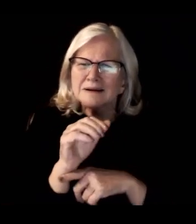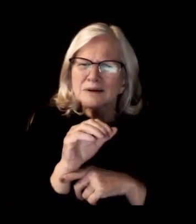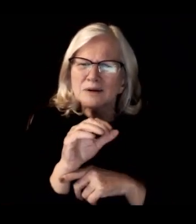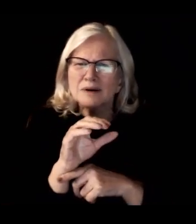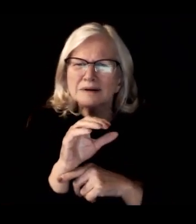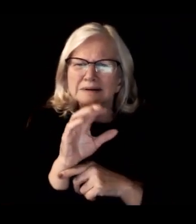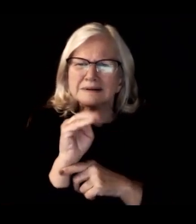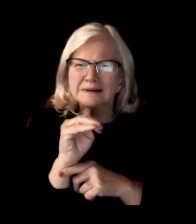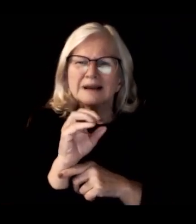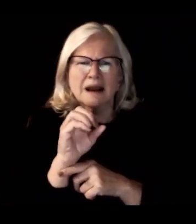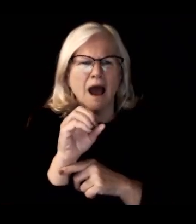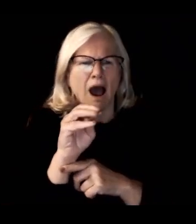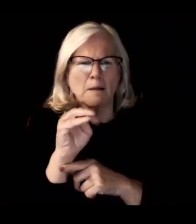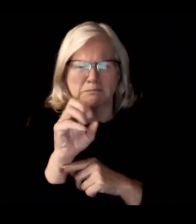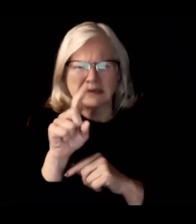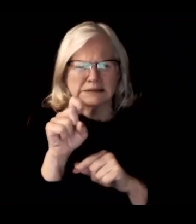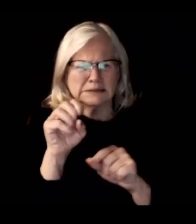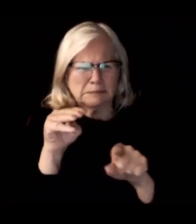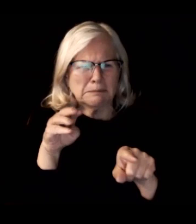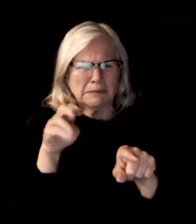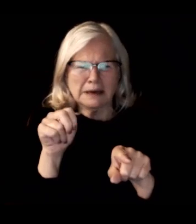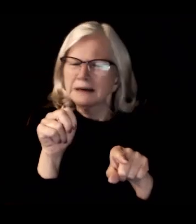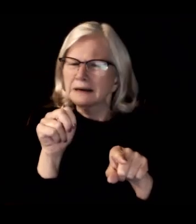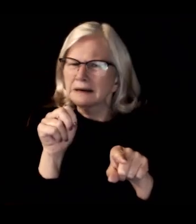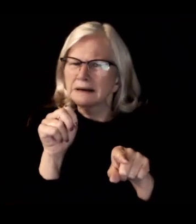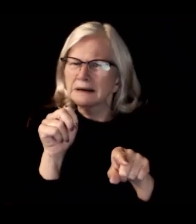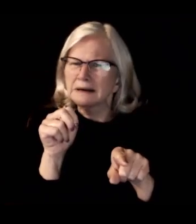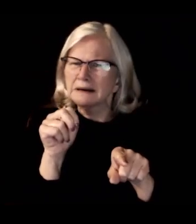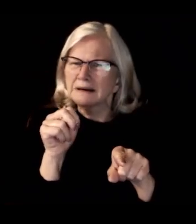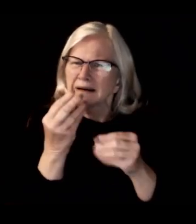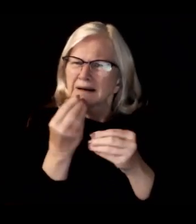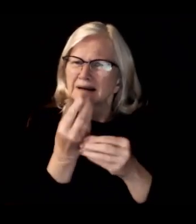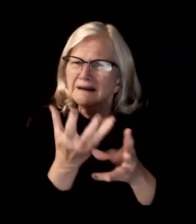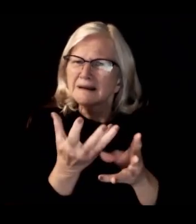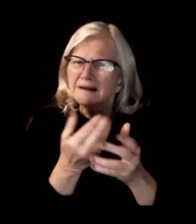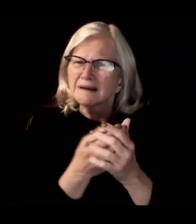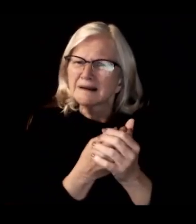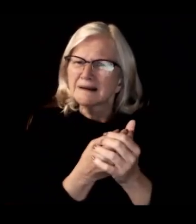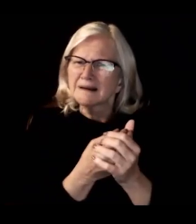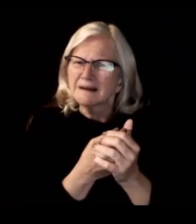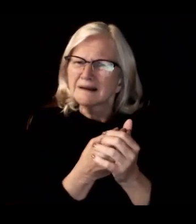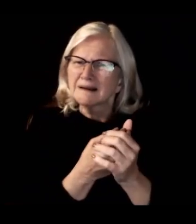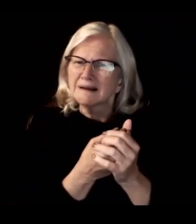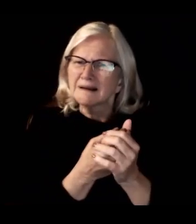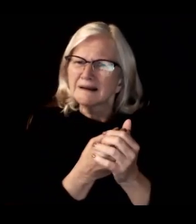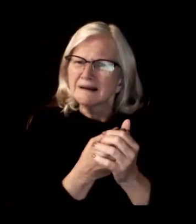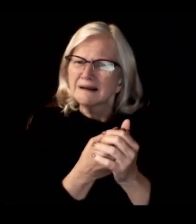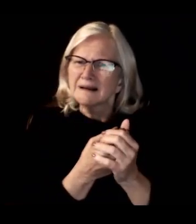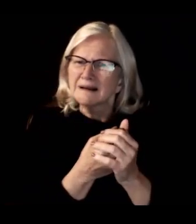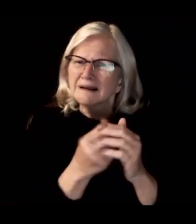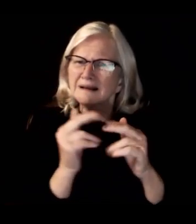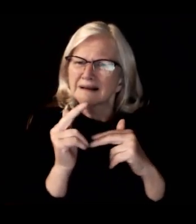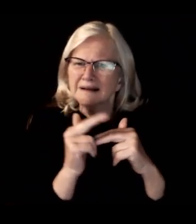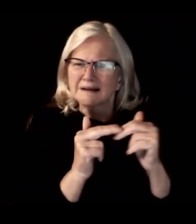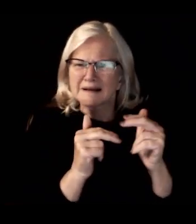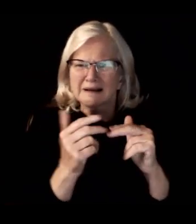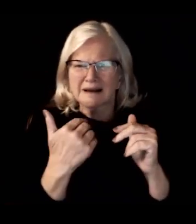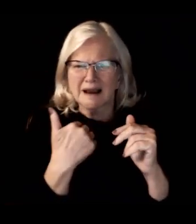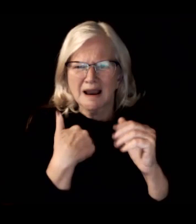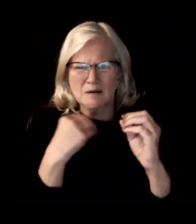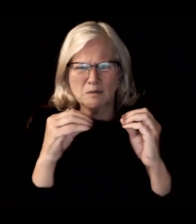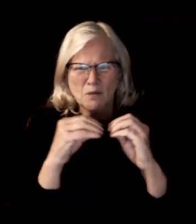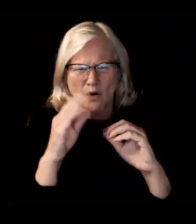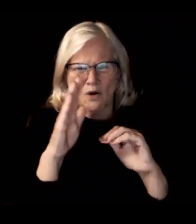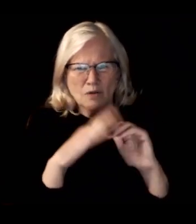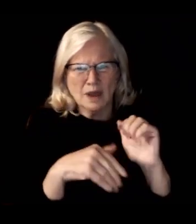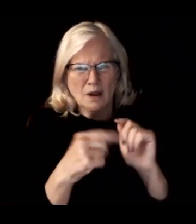mind, that the facilities include more than one essential caregiver in the residents' visits. She has been an